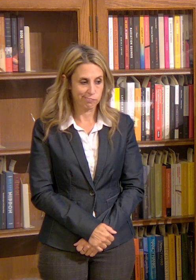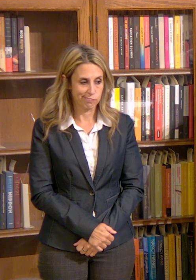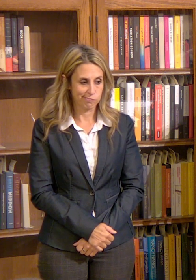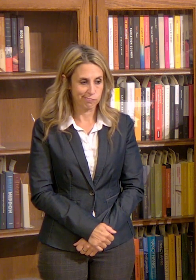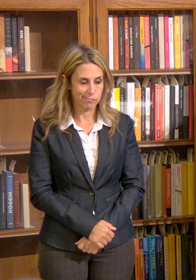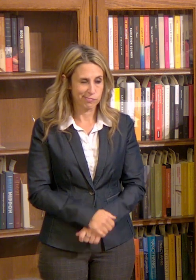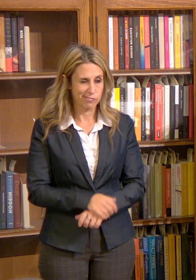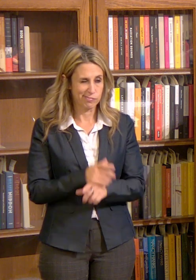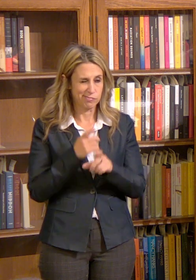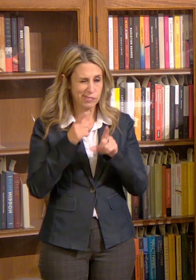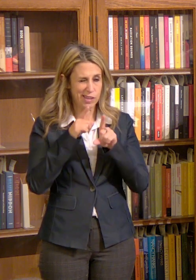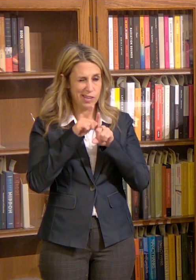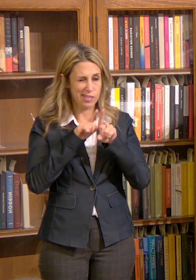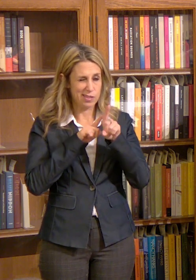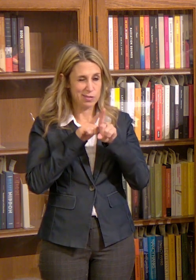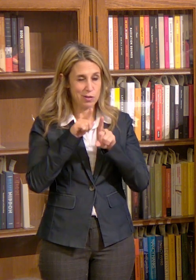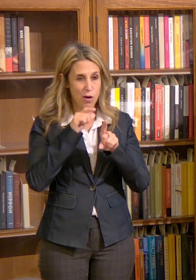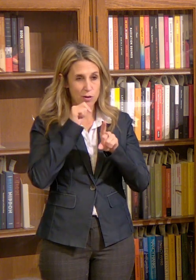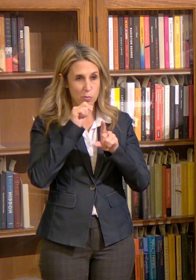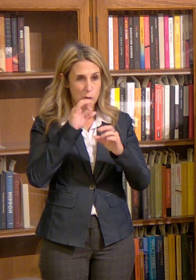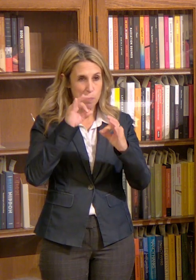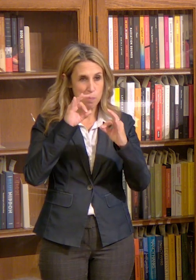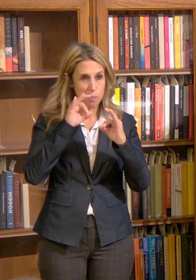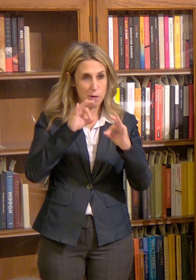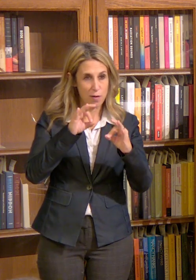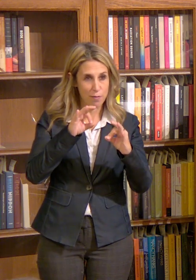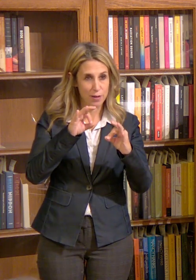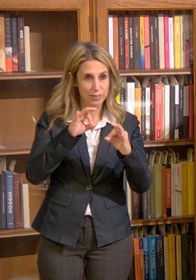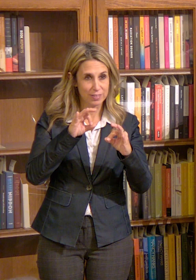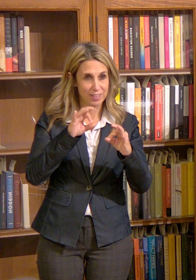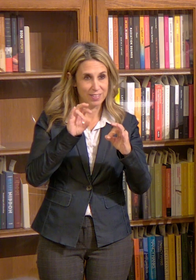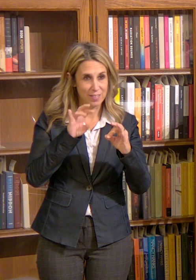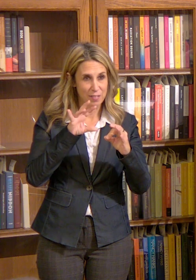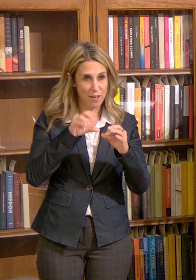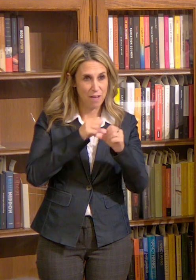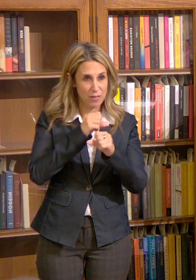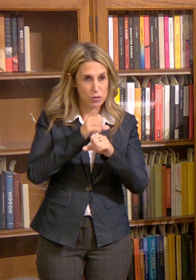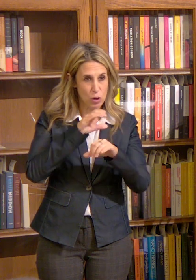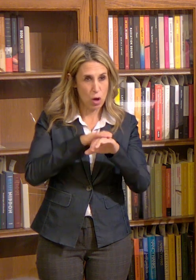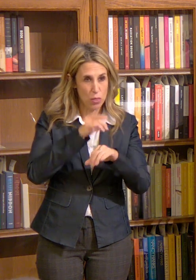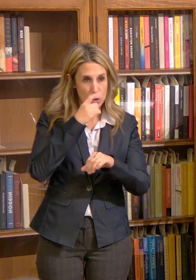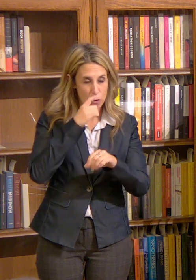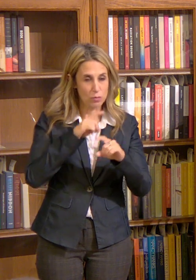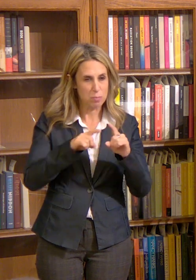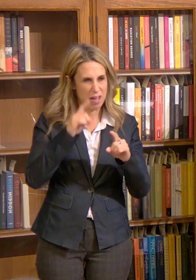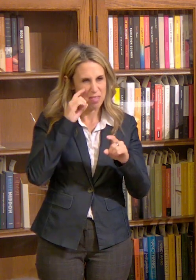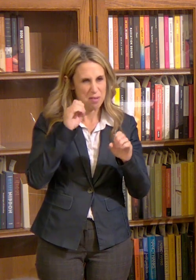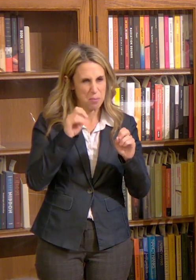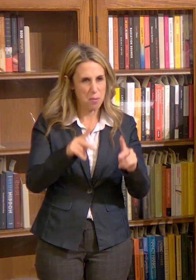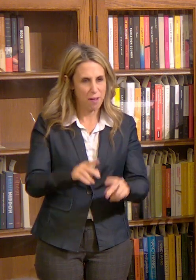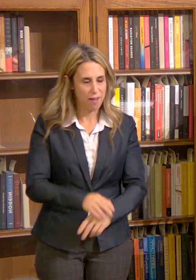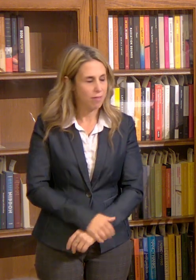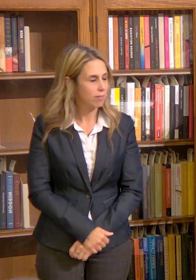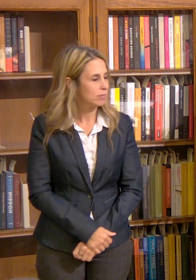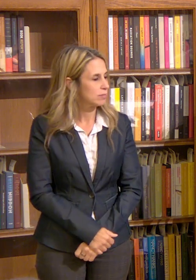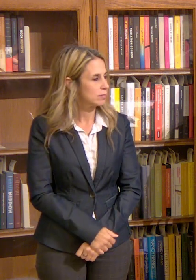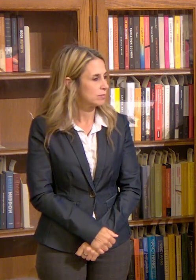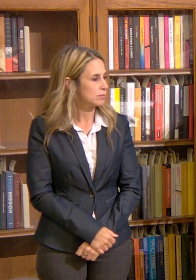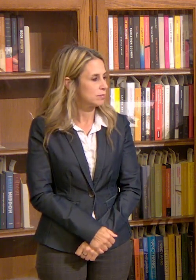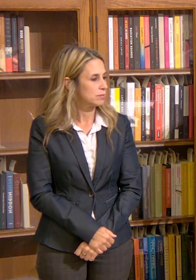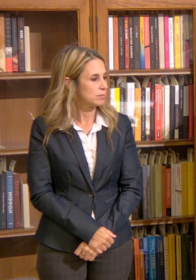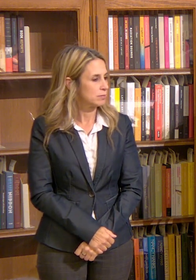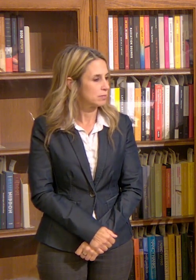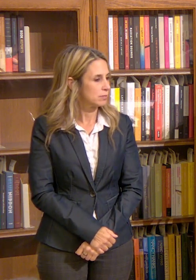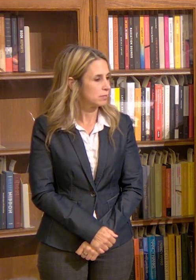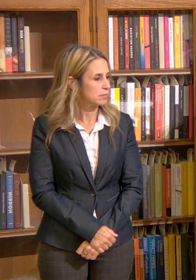align for us to hit 75 on the nose but I think we did okay okay um now I